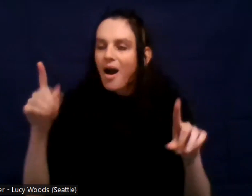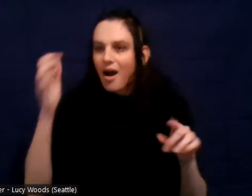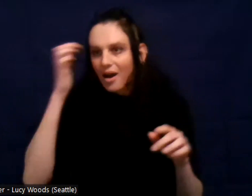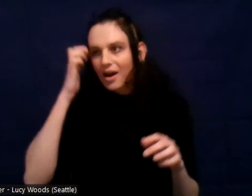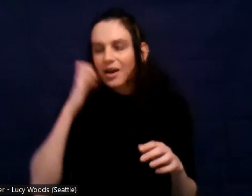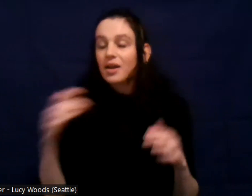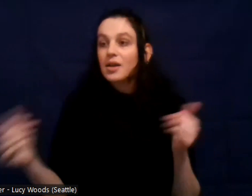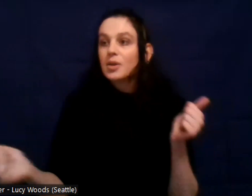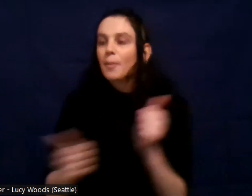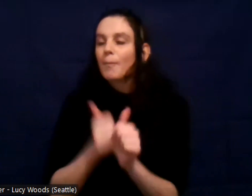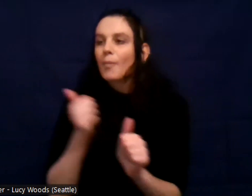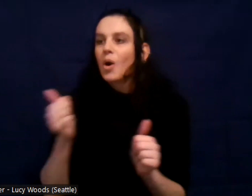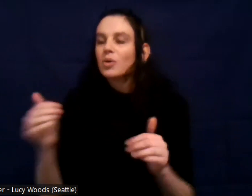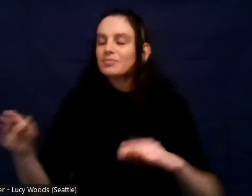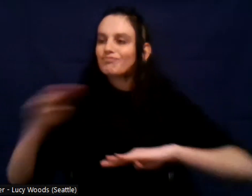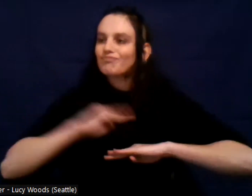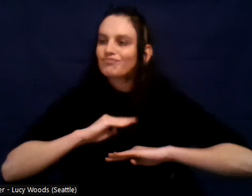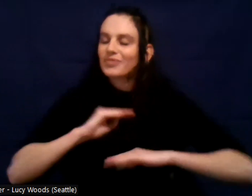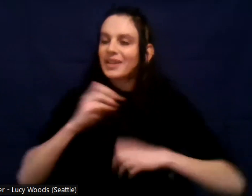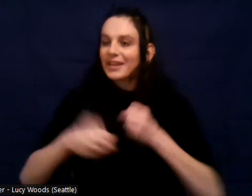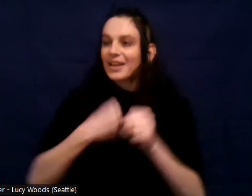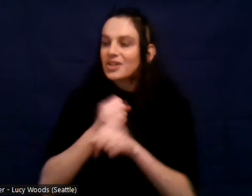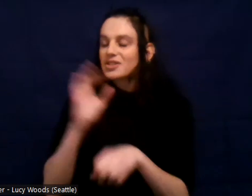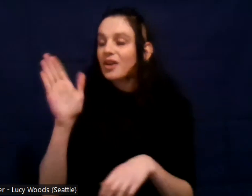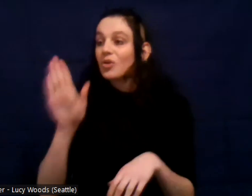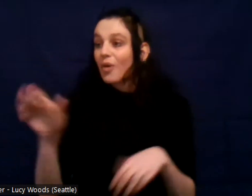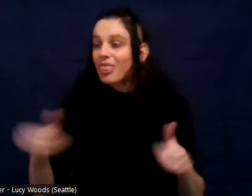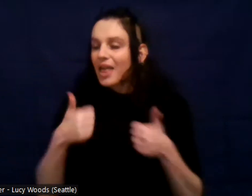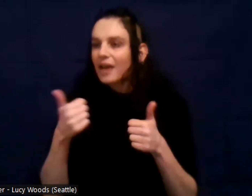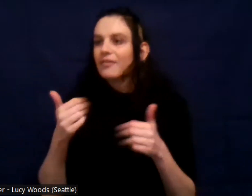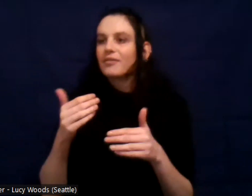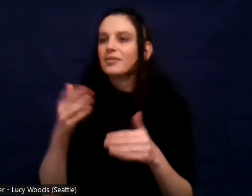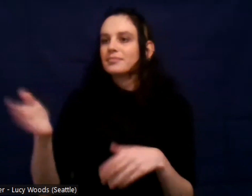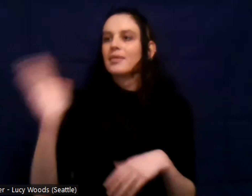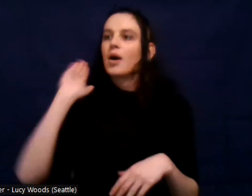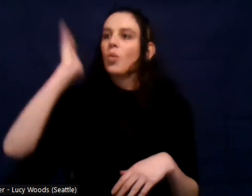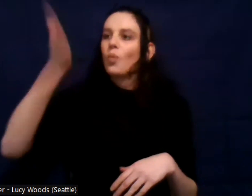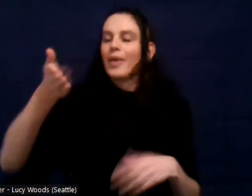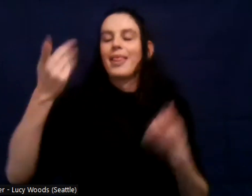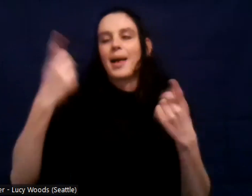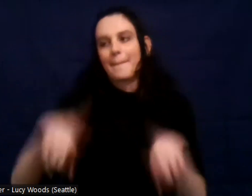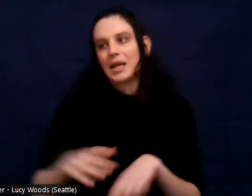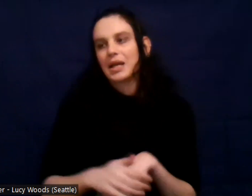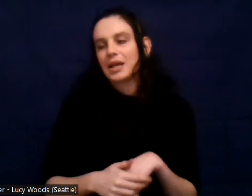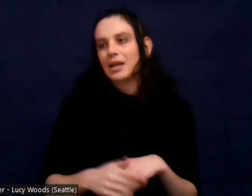ahead. Thus, we find the fellowship, and so will you. Um,